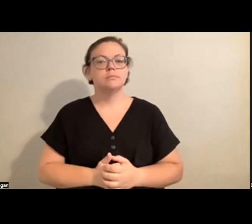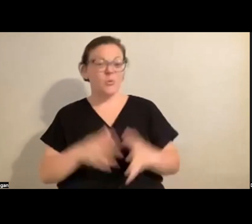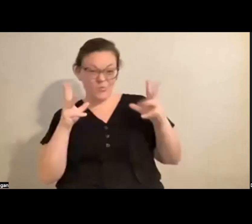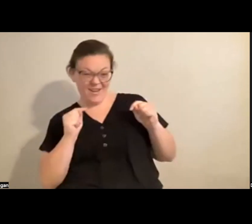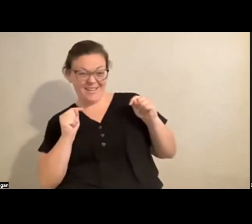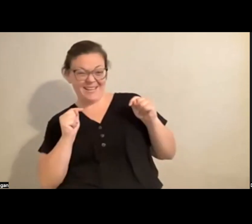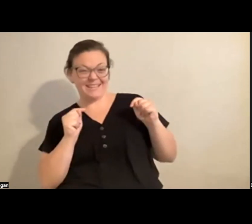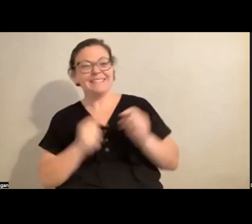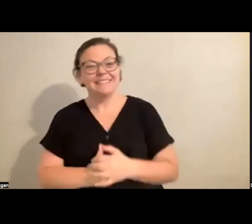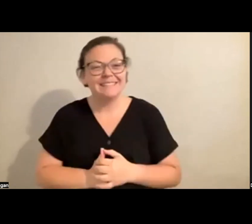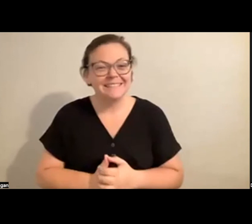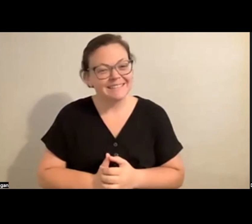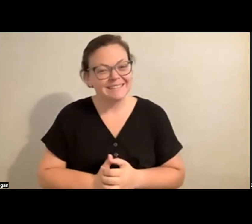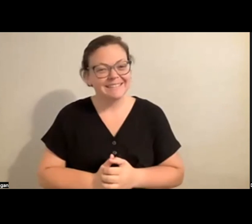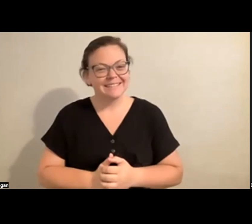What?